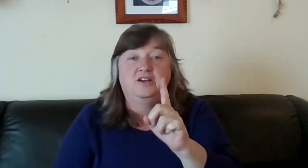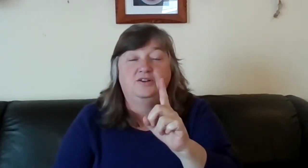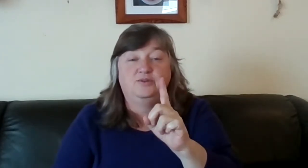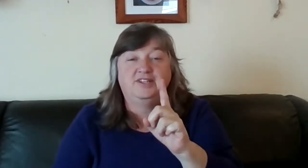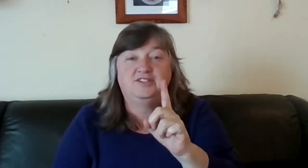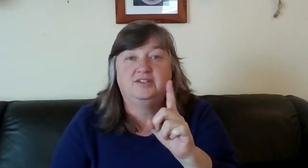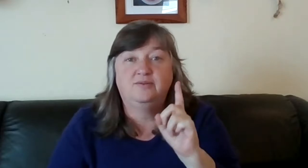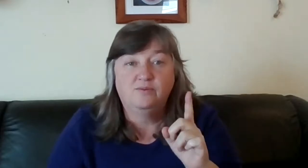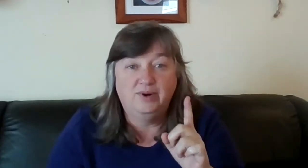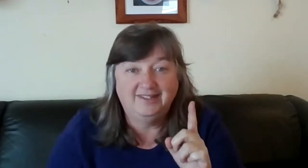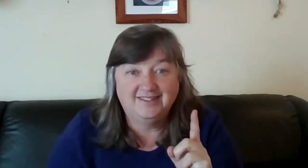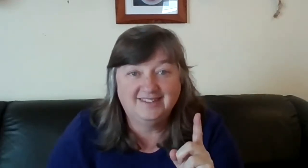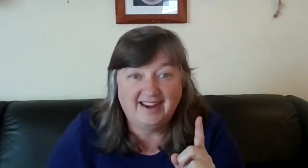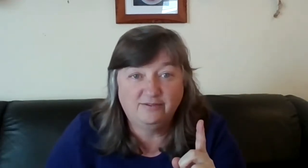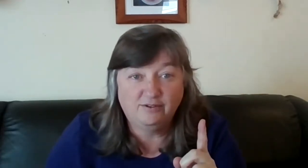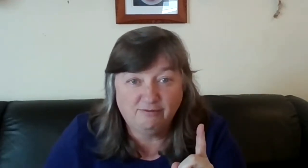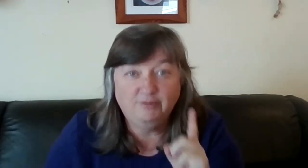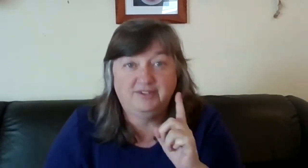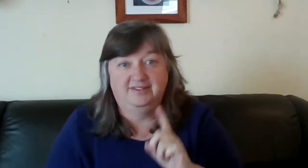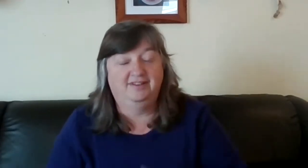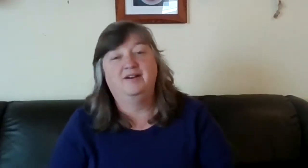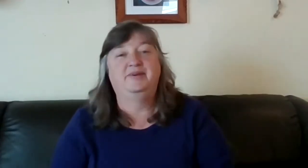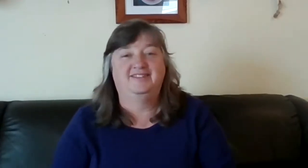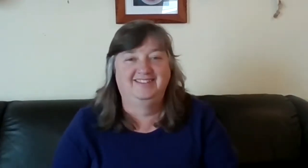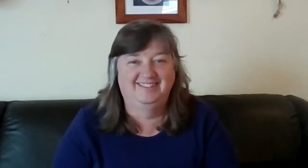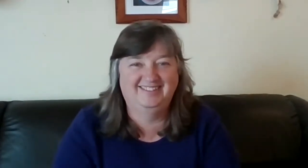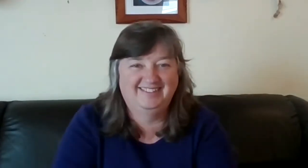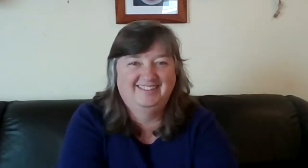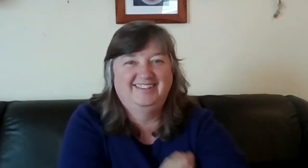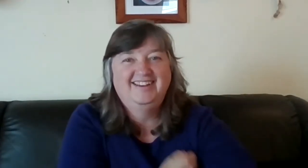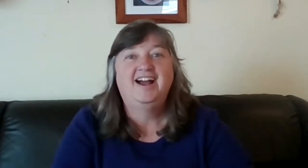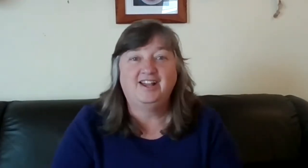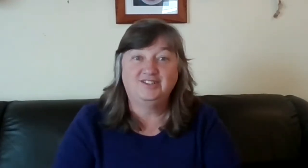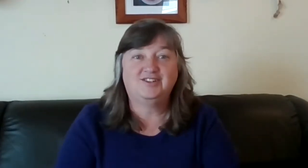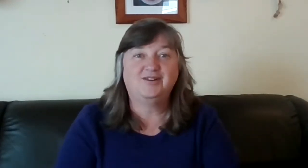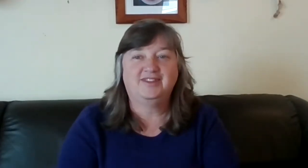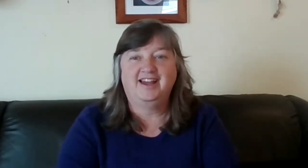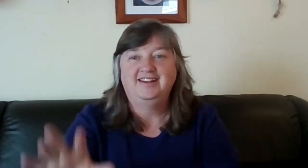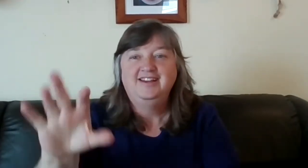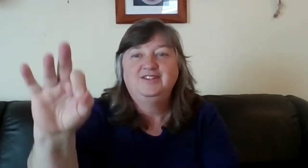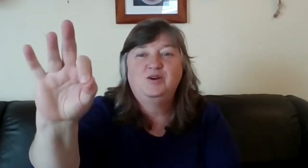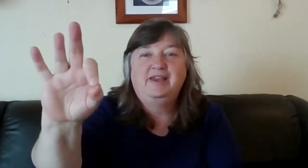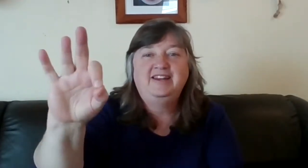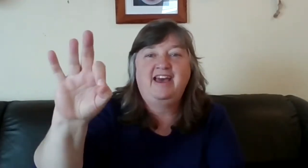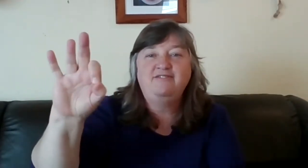Good question. What is the sign for fruit as a comment? I could start with that. So make an F,